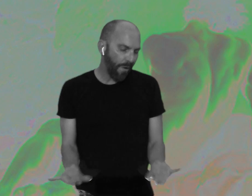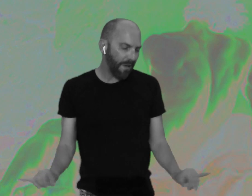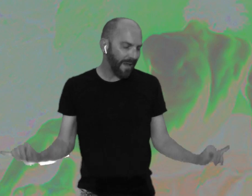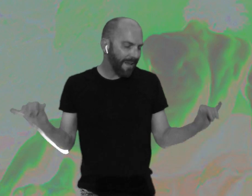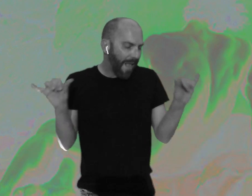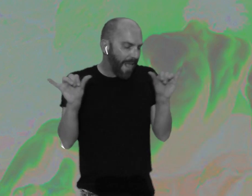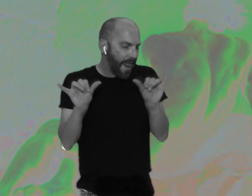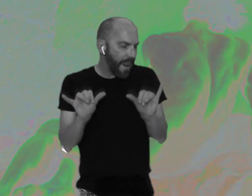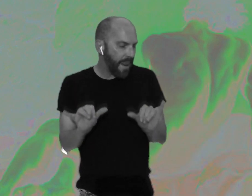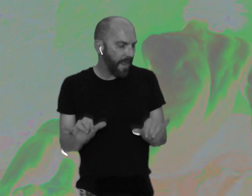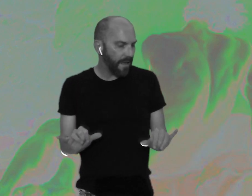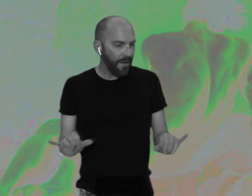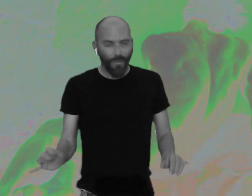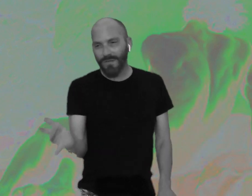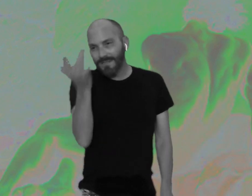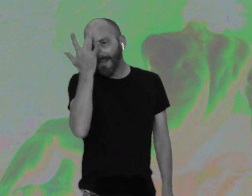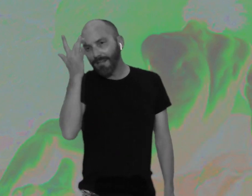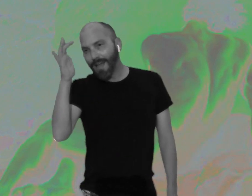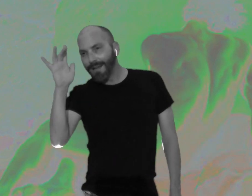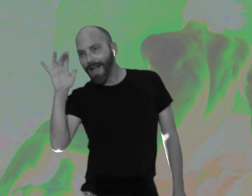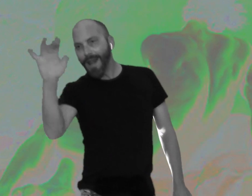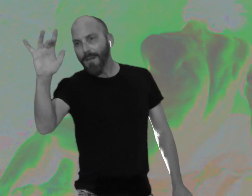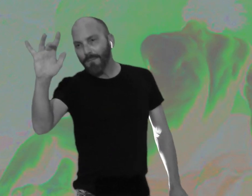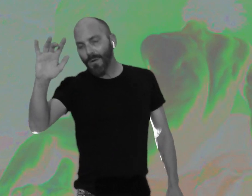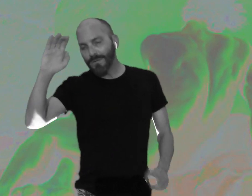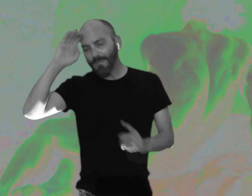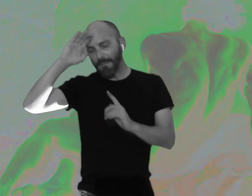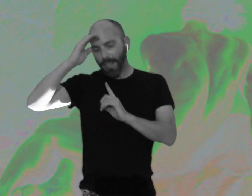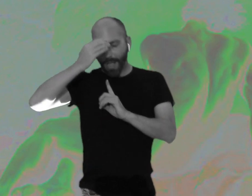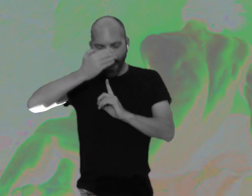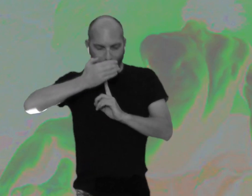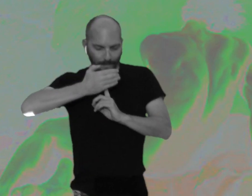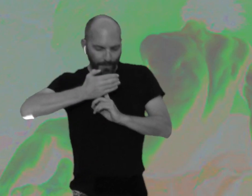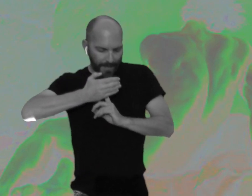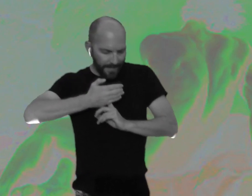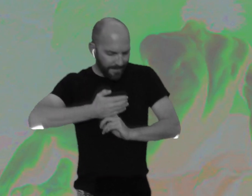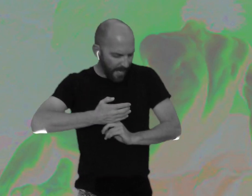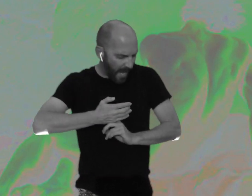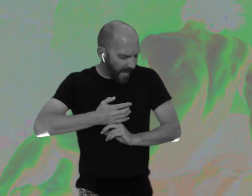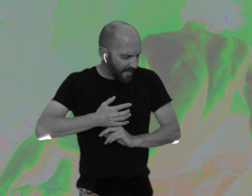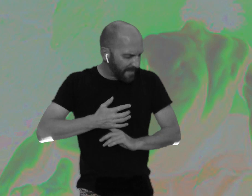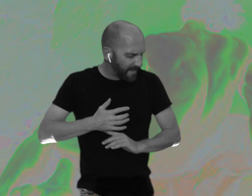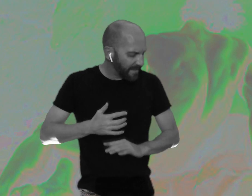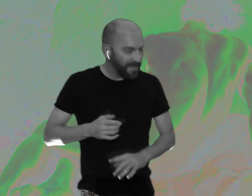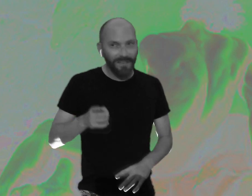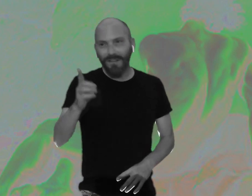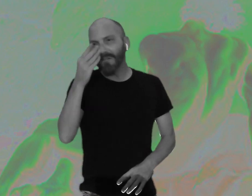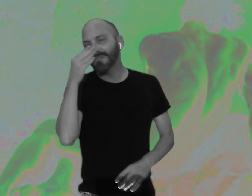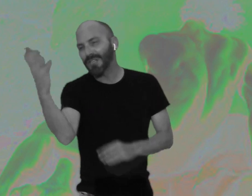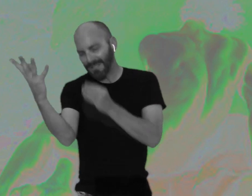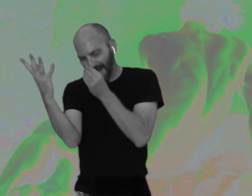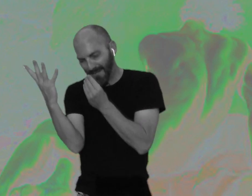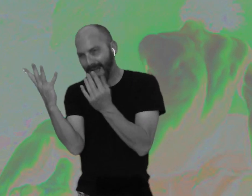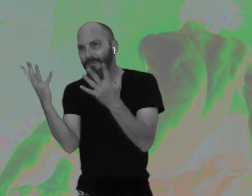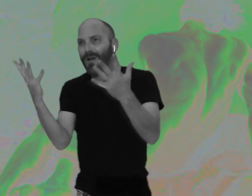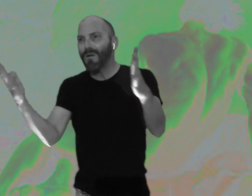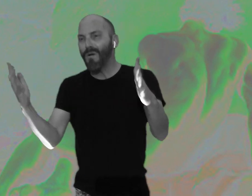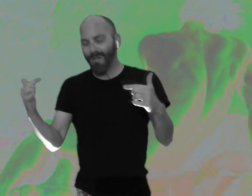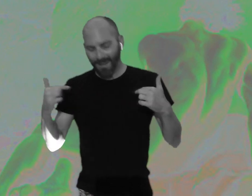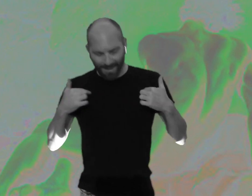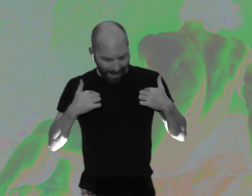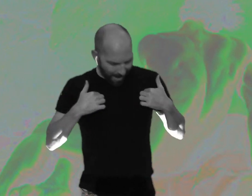Here we go again. We're sick like animals, we play pretend. You're just